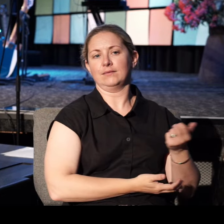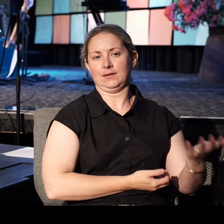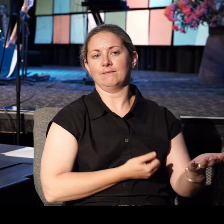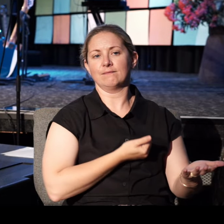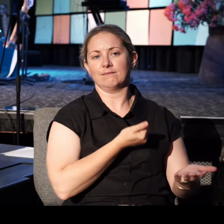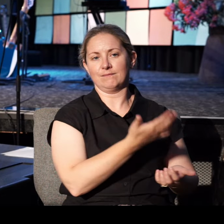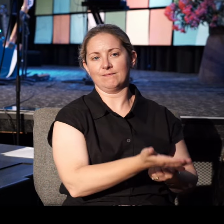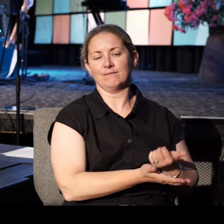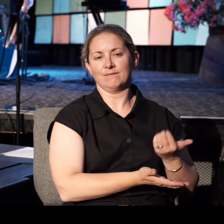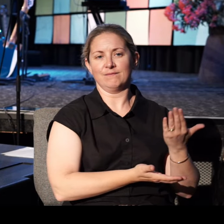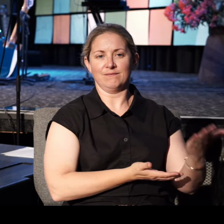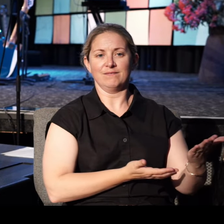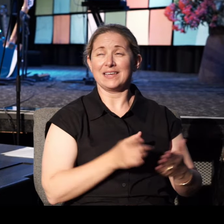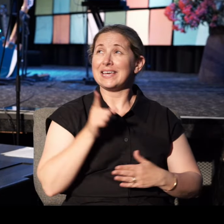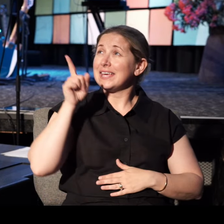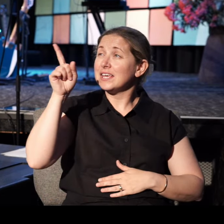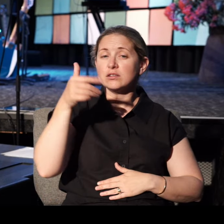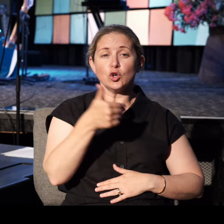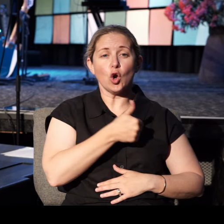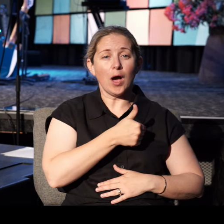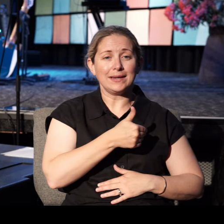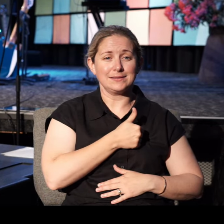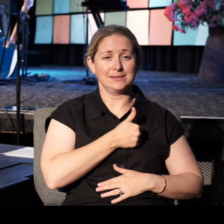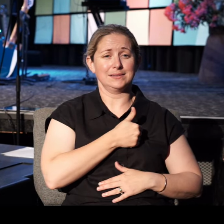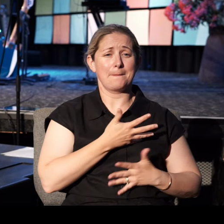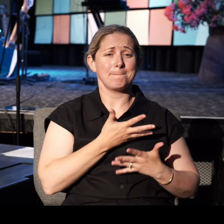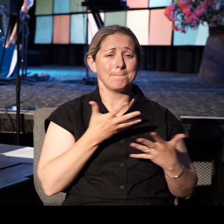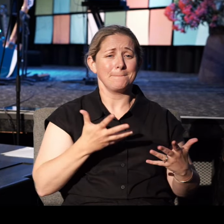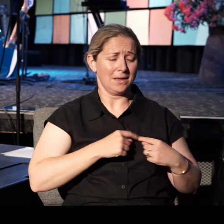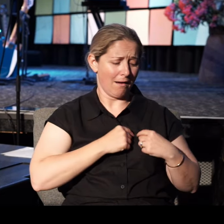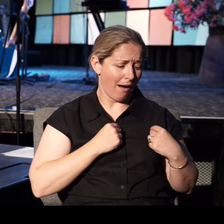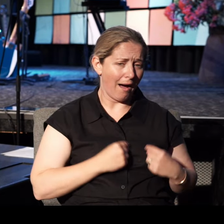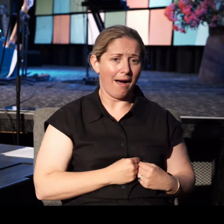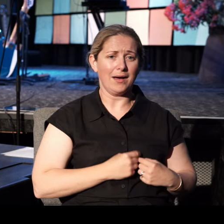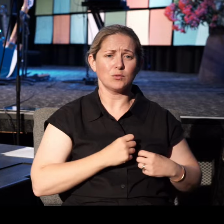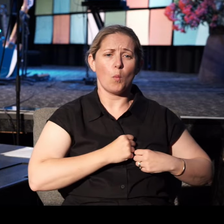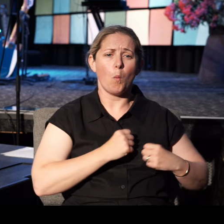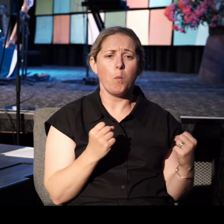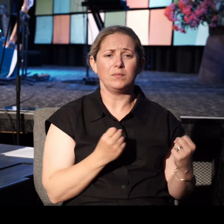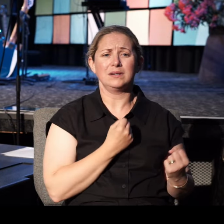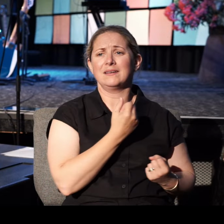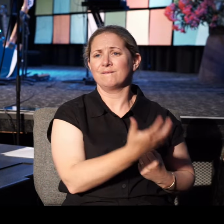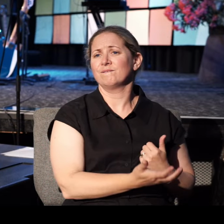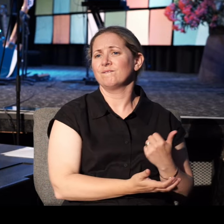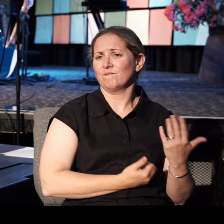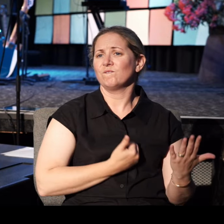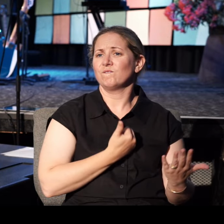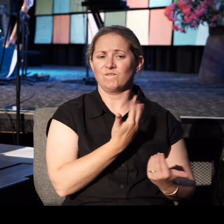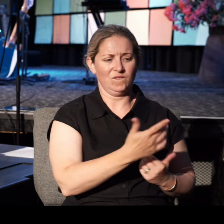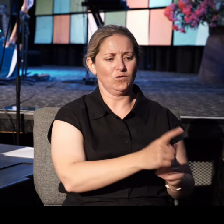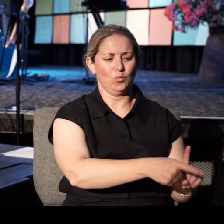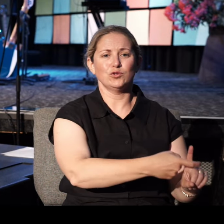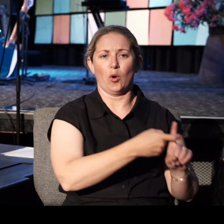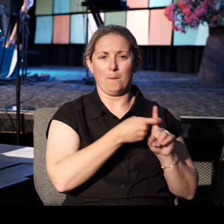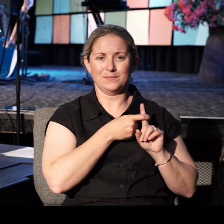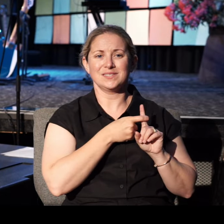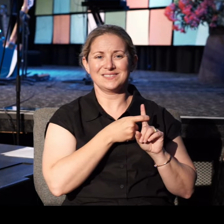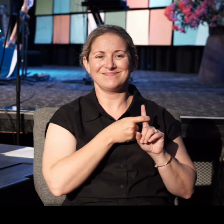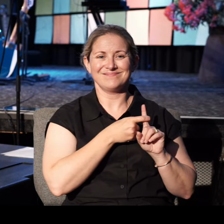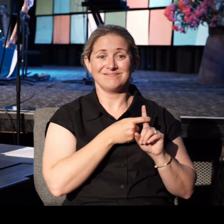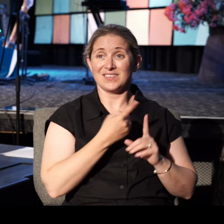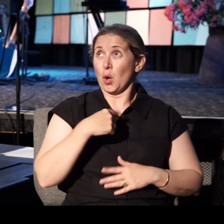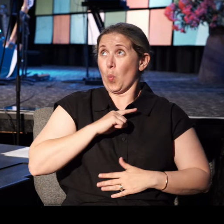It is His kindness and generosity to have adopted us into His family. Mere creatures